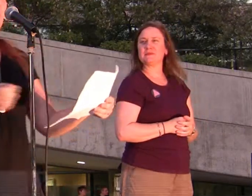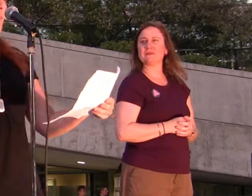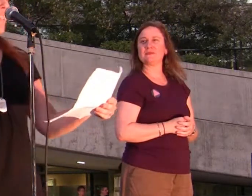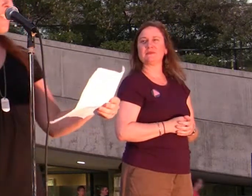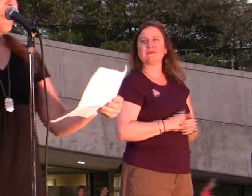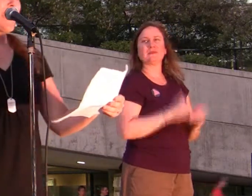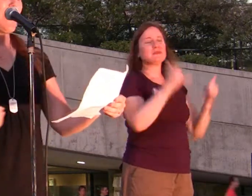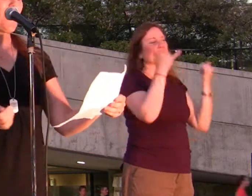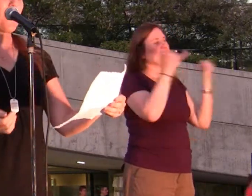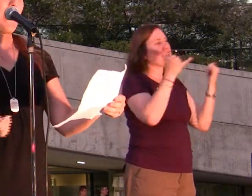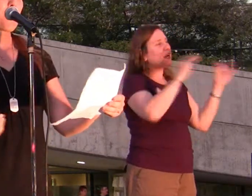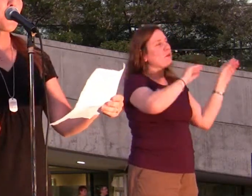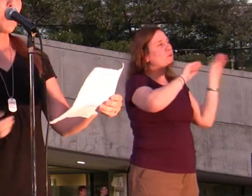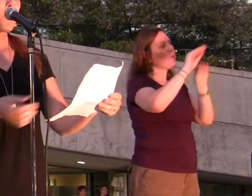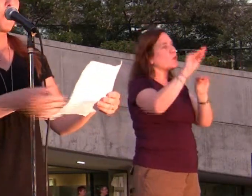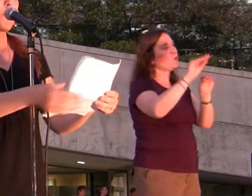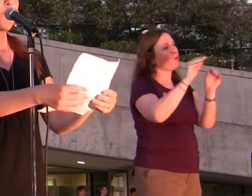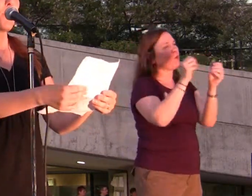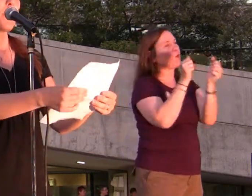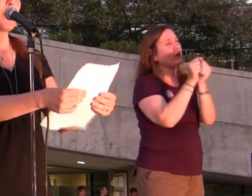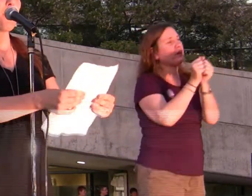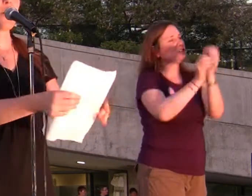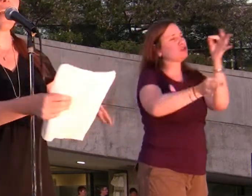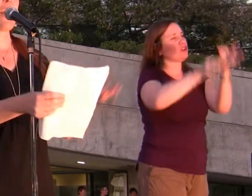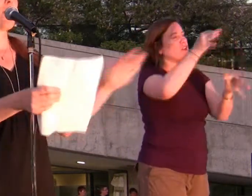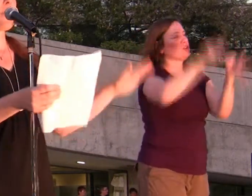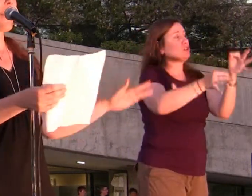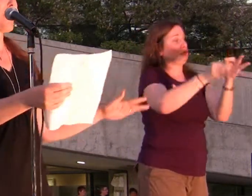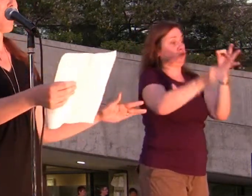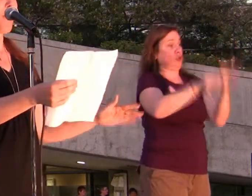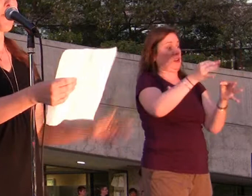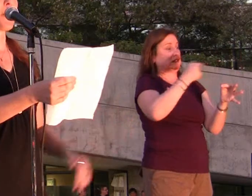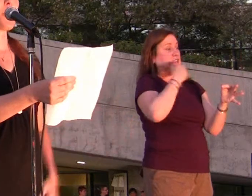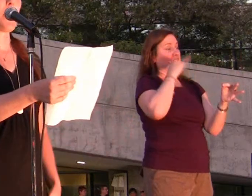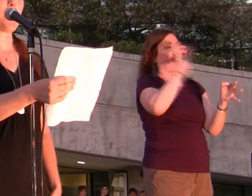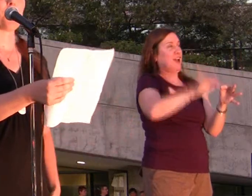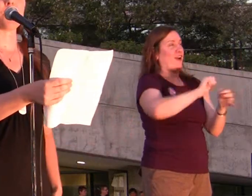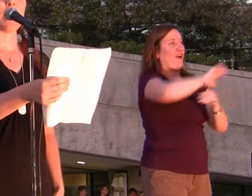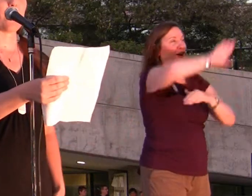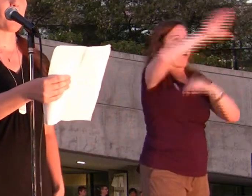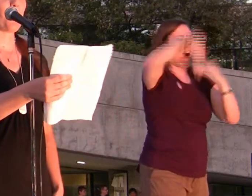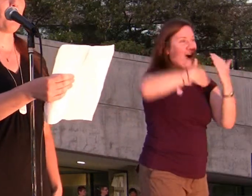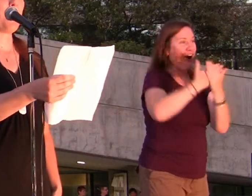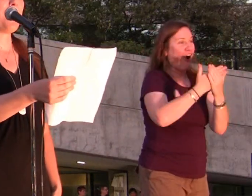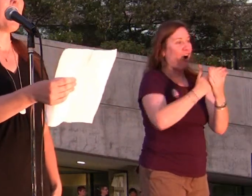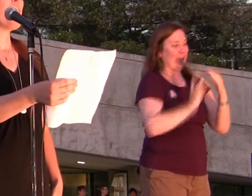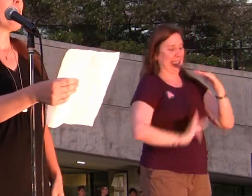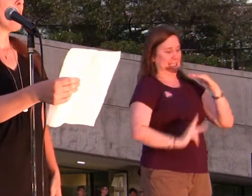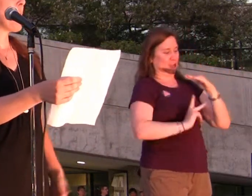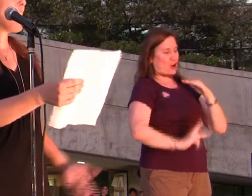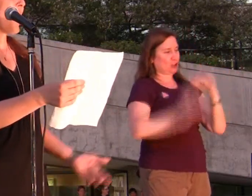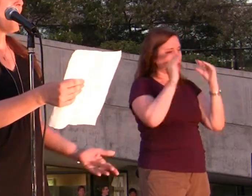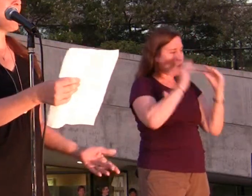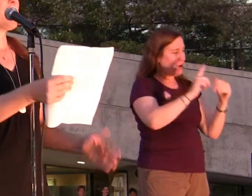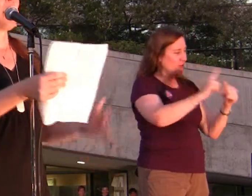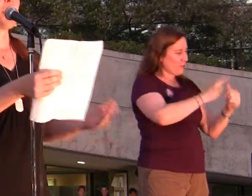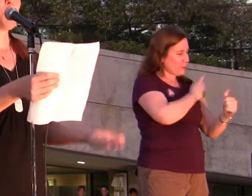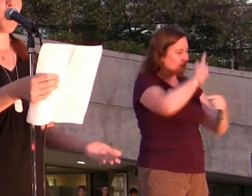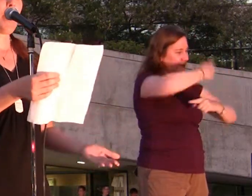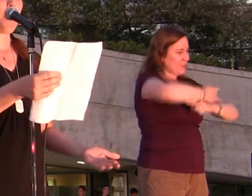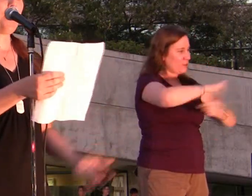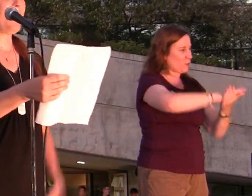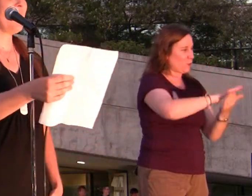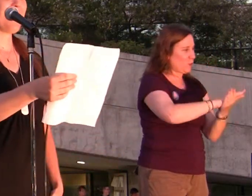Today, a move towards justice was made when Judge Walker informed us of what every kindergartner is taught the first day of school. Play nice